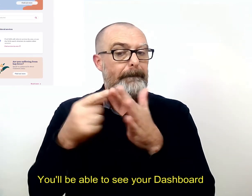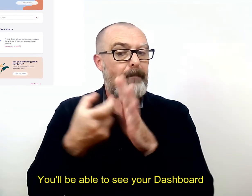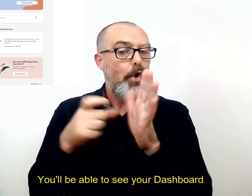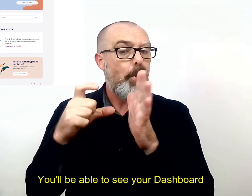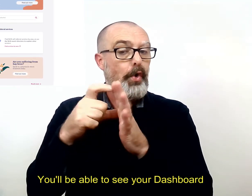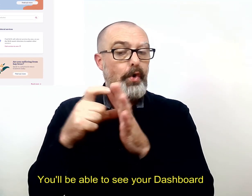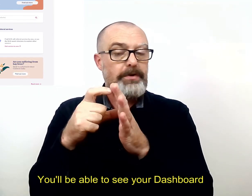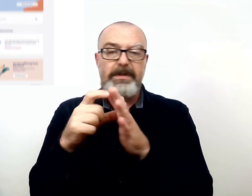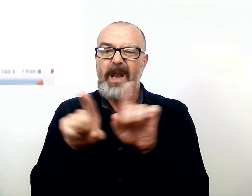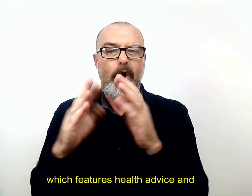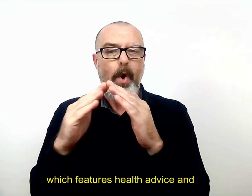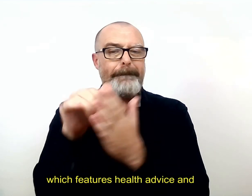local services.